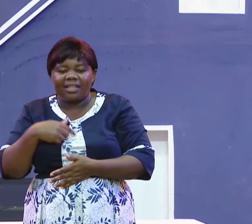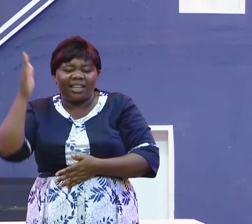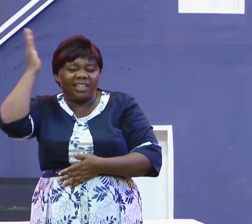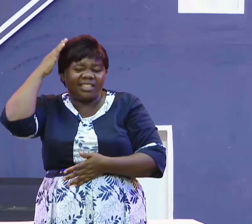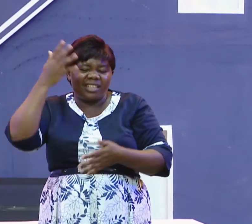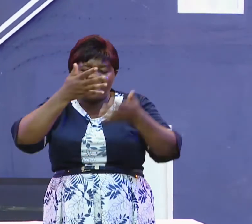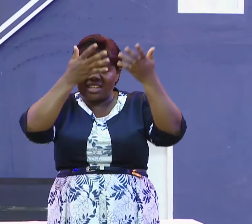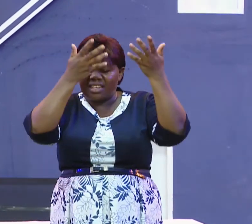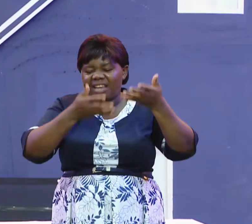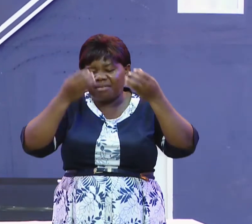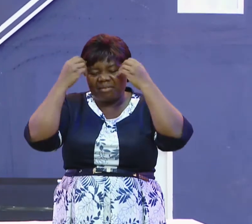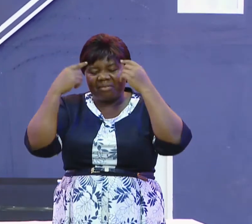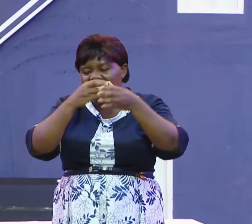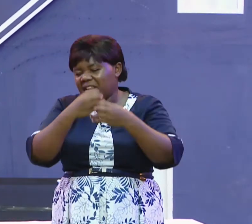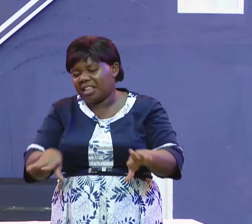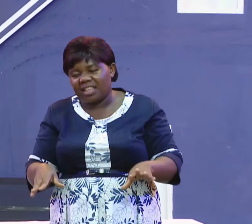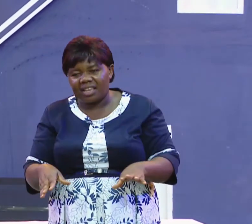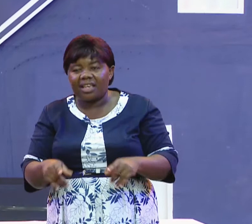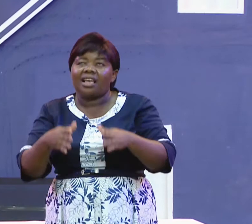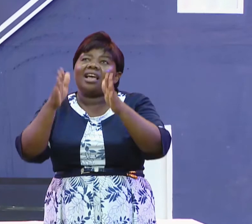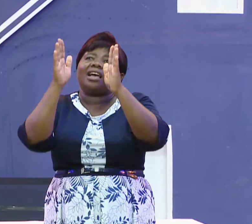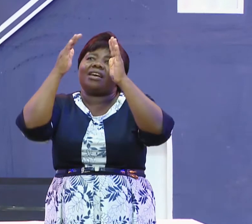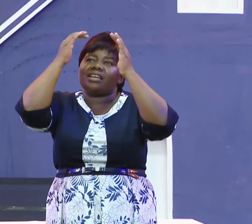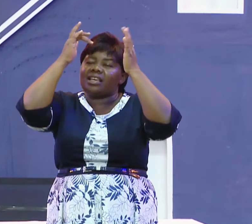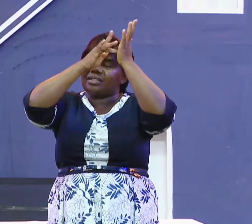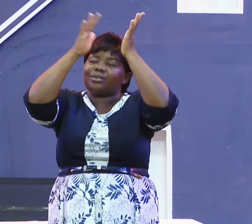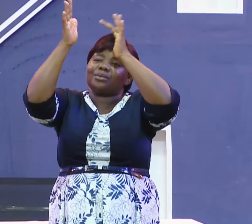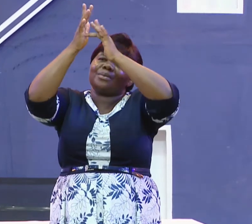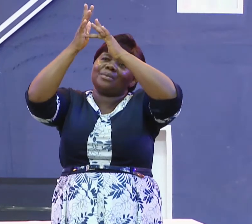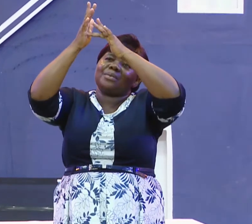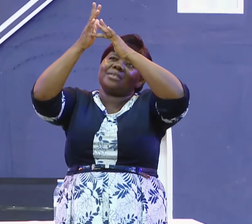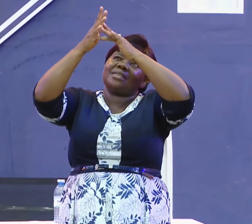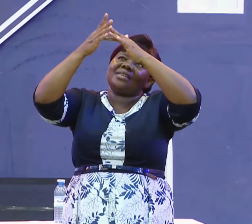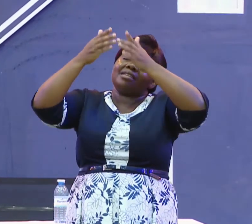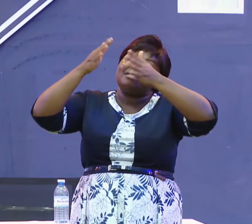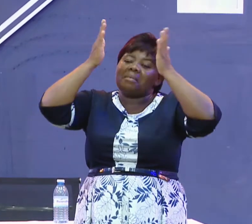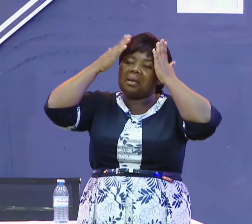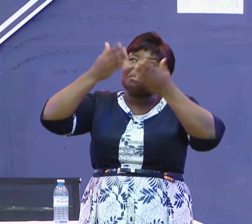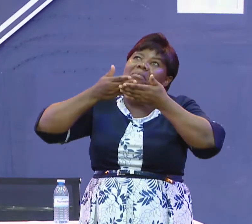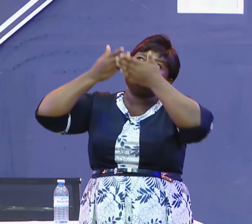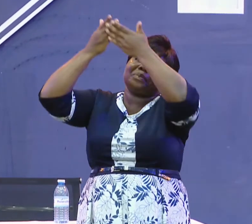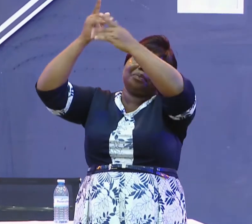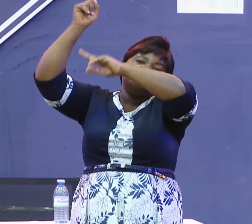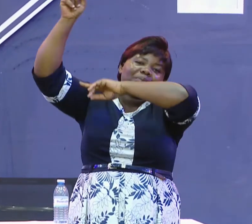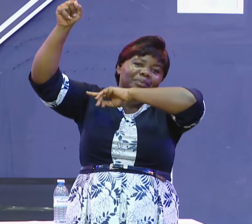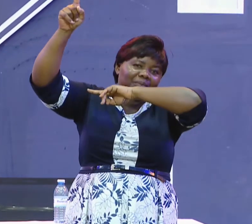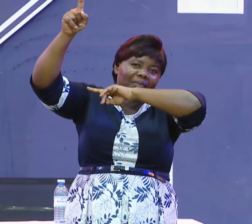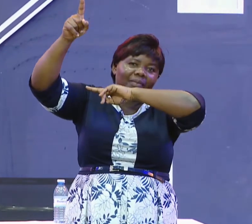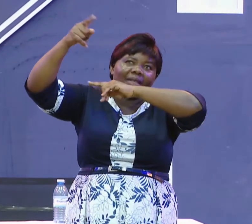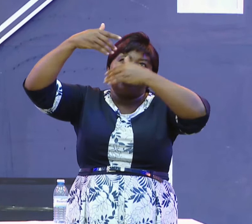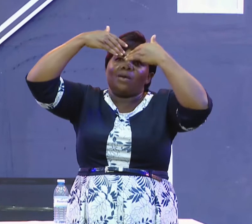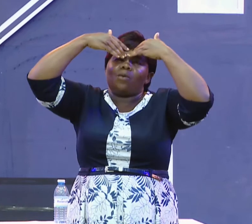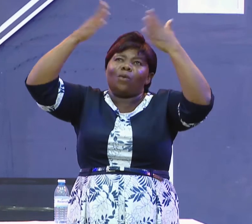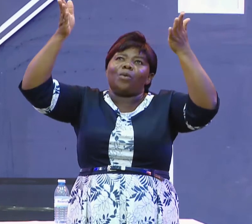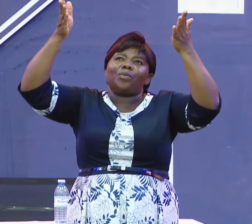kumenyira bwerere. Guleme kumenyira bwerere. Ayi Yesu. Ayi Yesu. Nguwayo joli. Nguwayo joli.